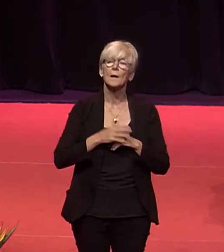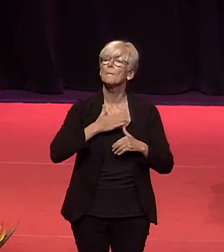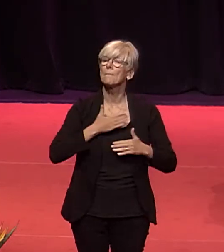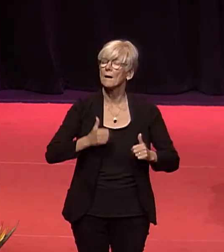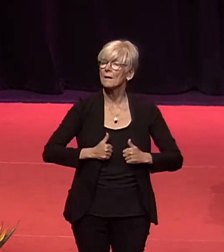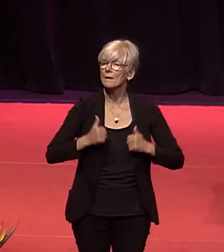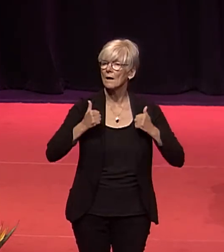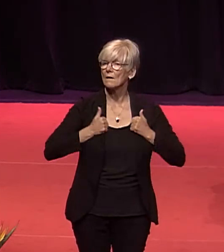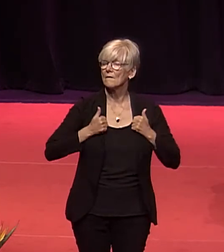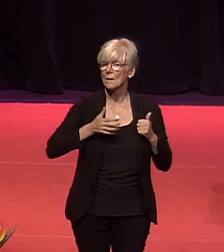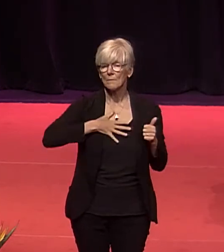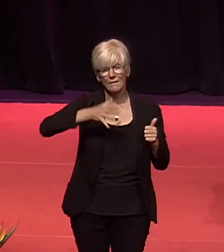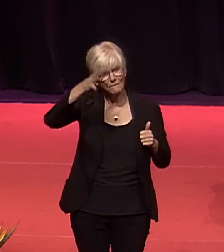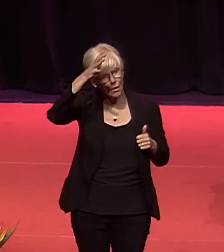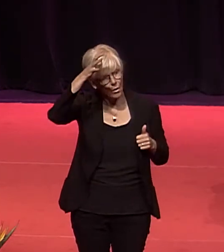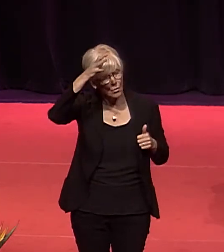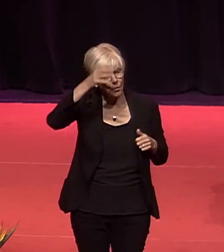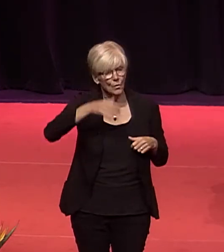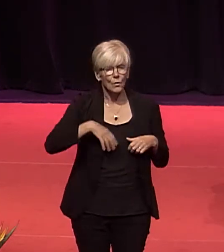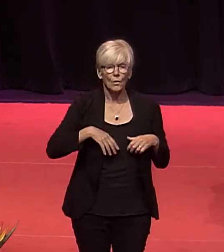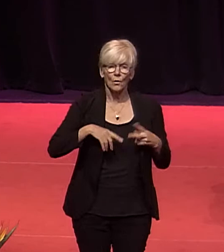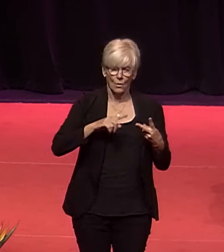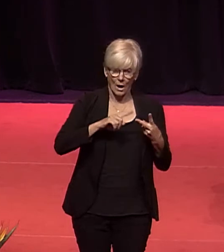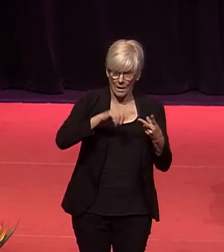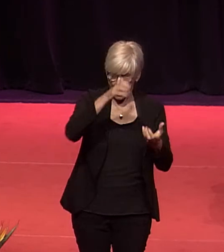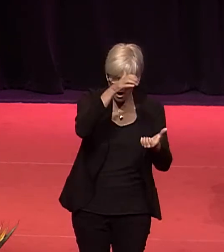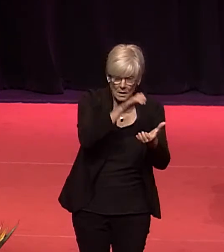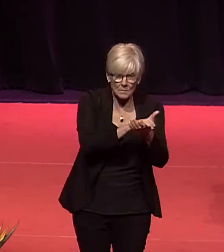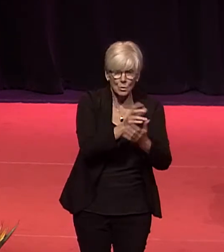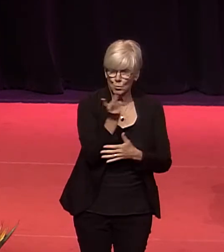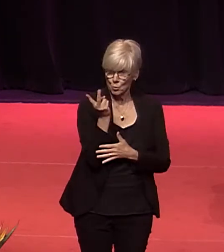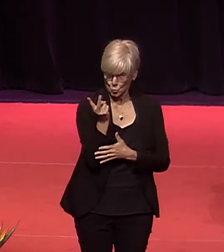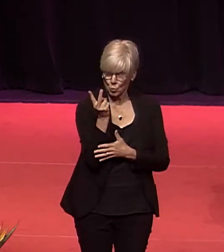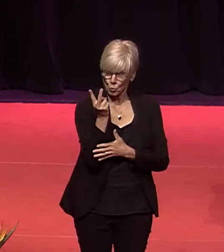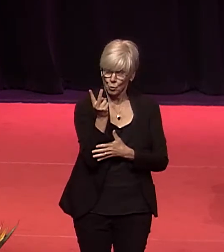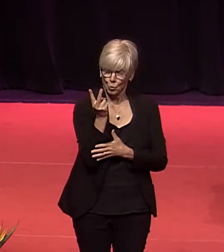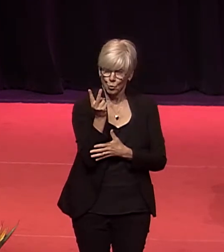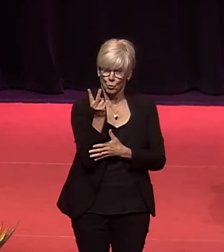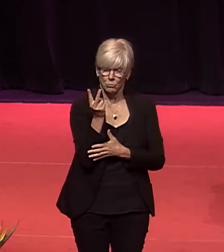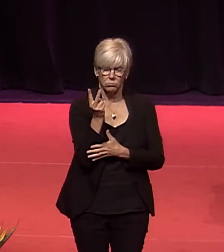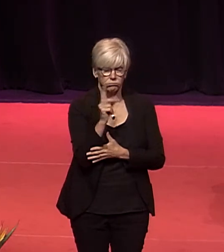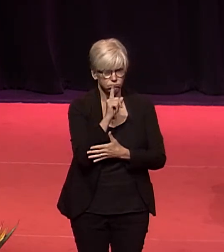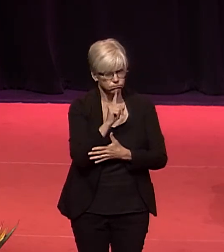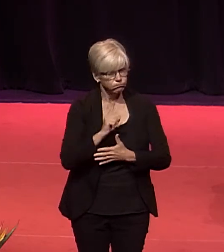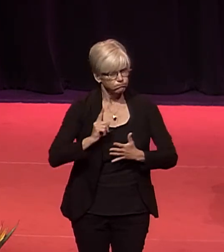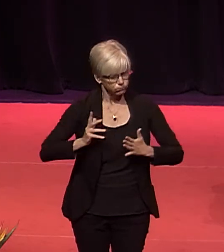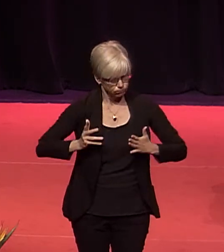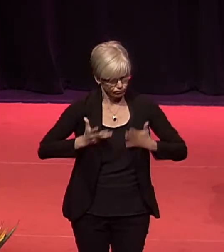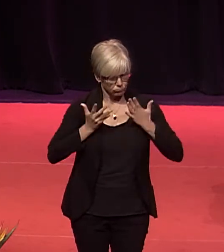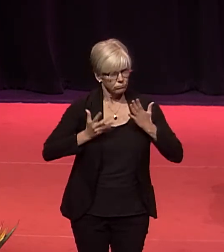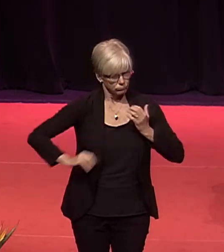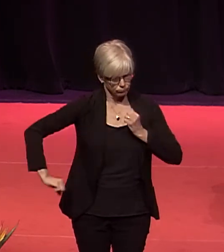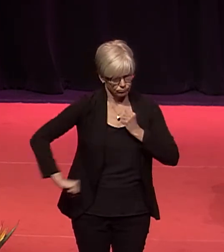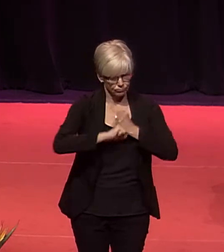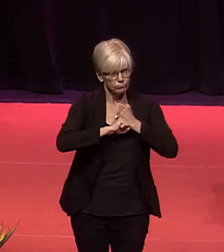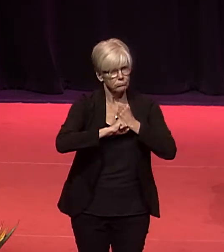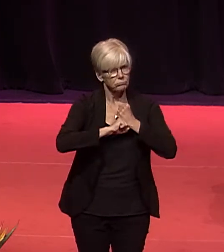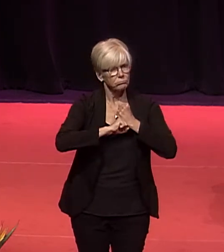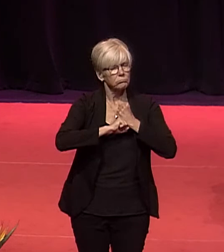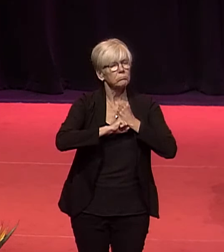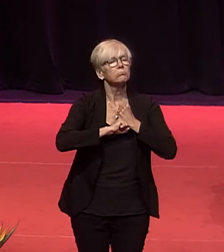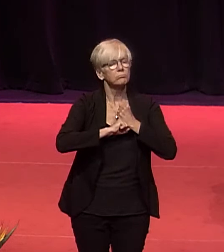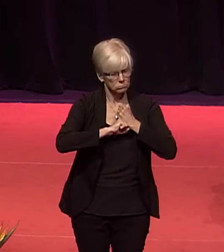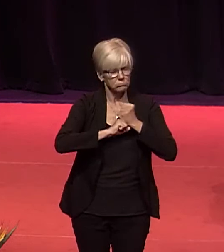life, my father and my husband are the two people that have made me the successes that I have